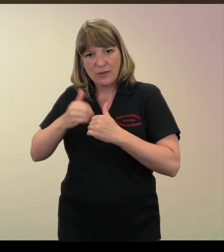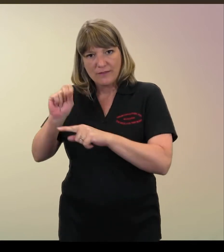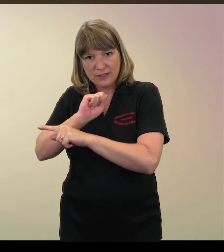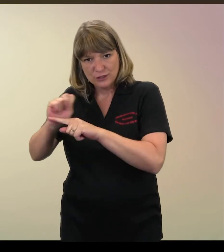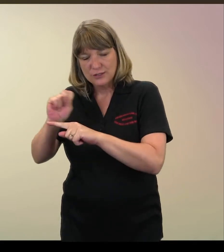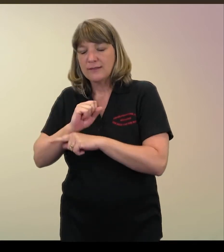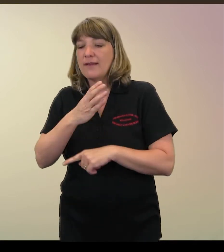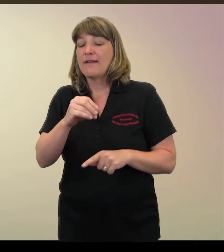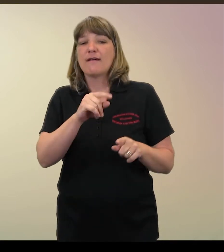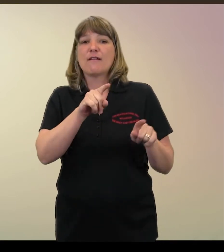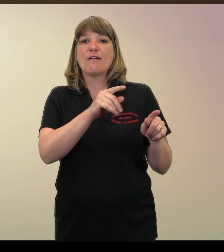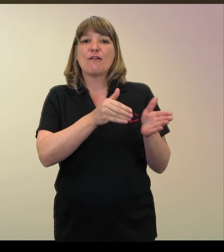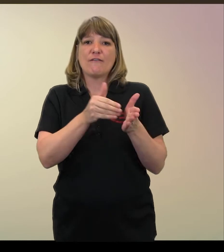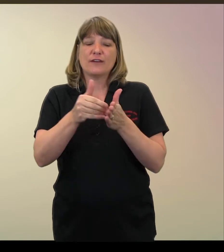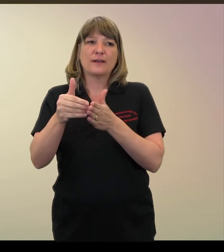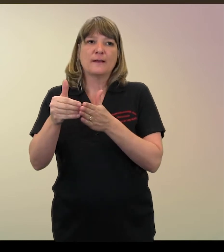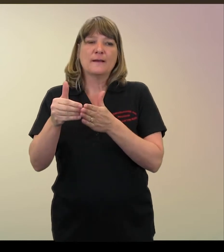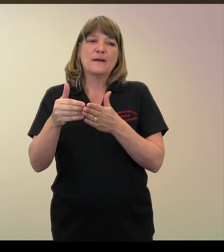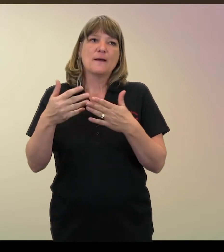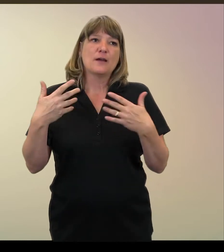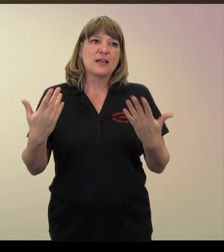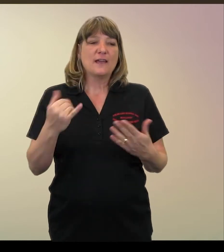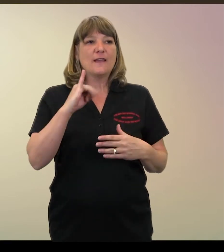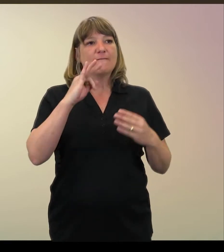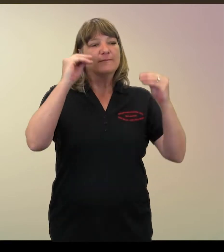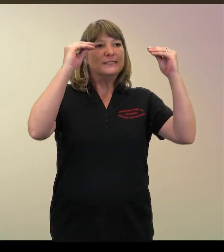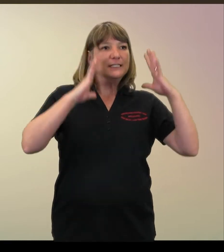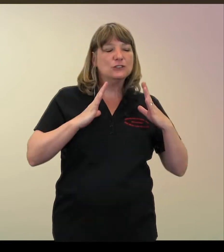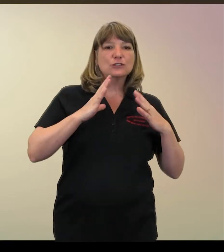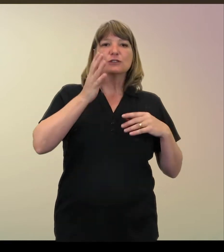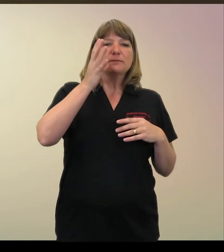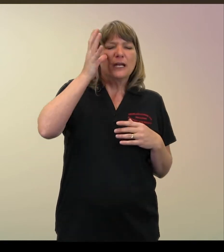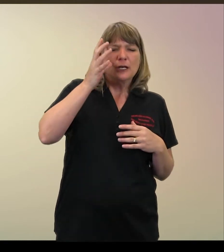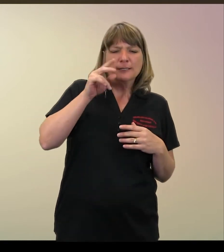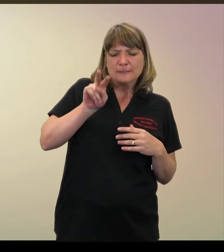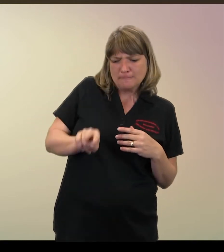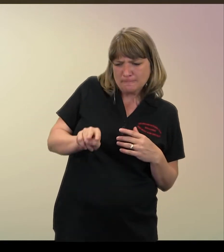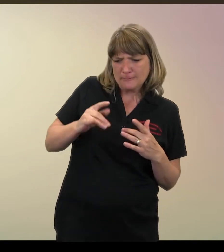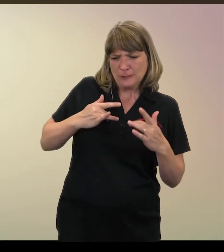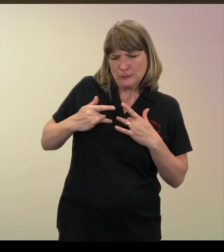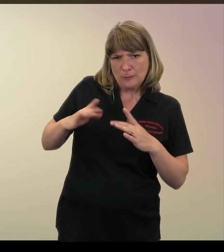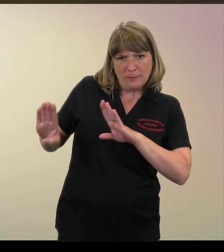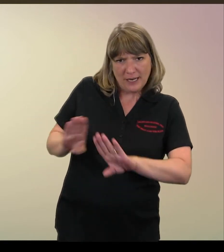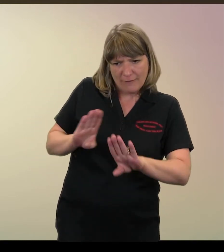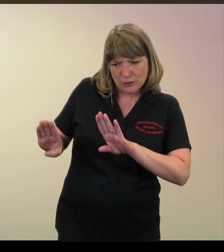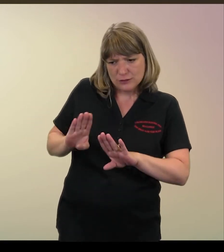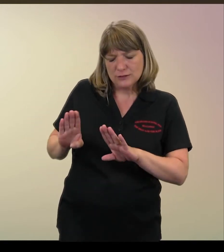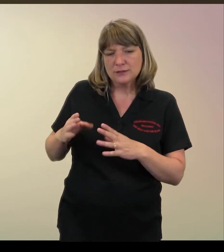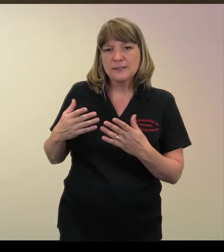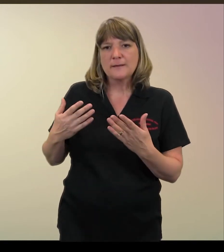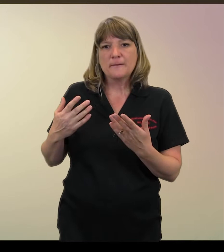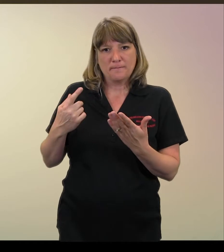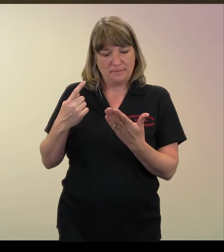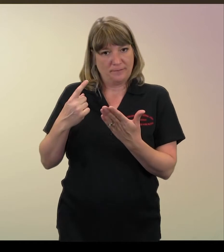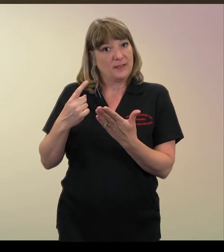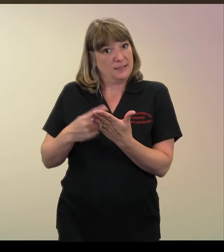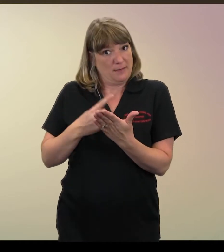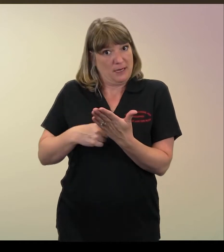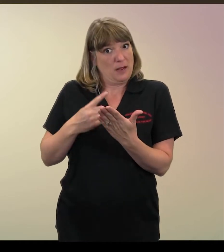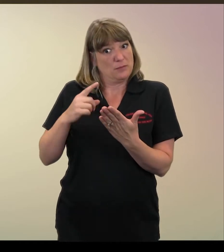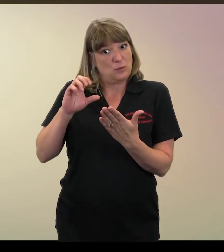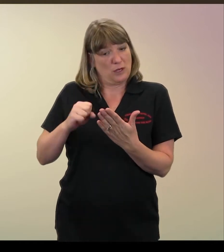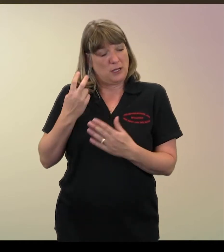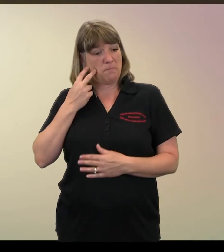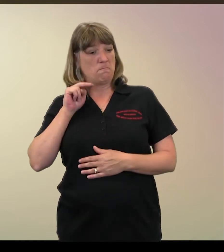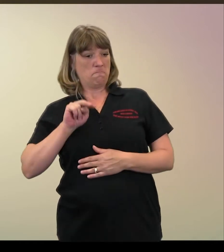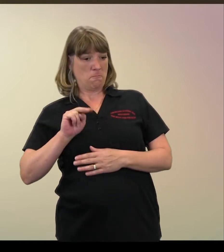how they function. Oftentimes when teachers or parents are concerned about behaviors, sometimes